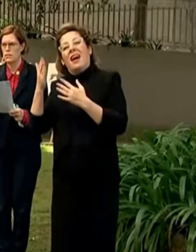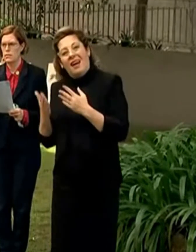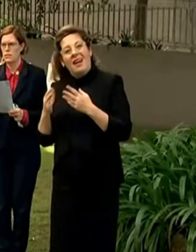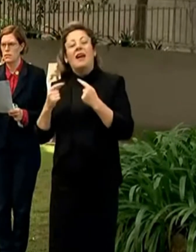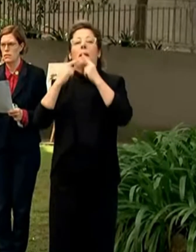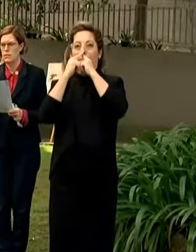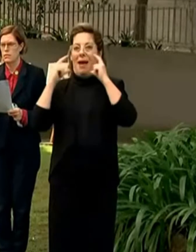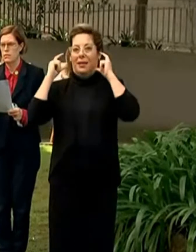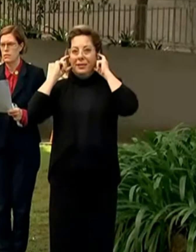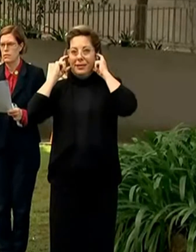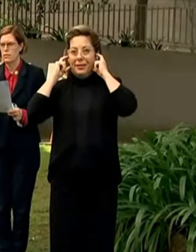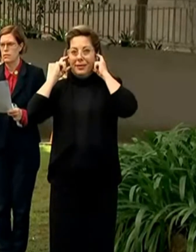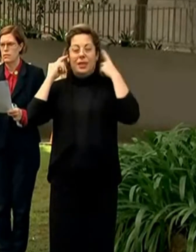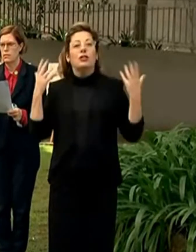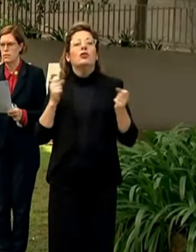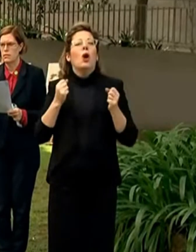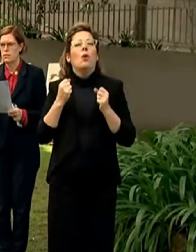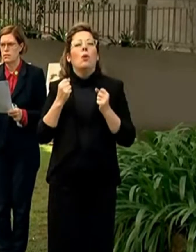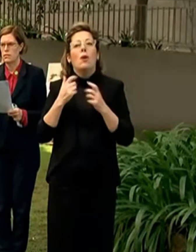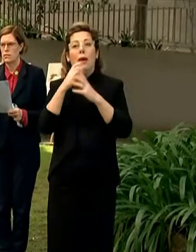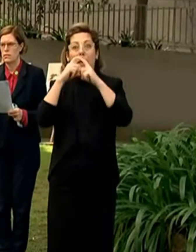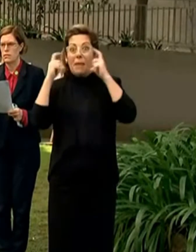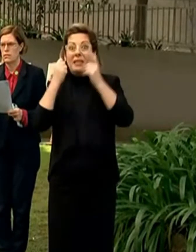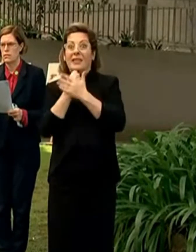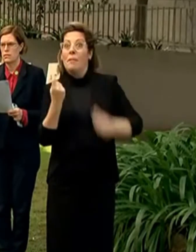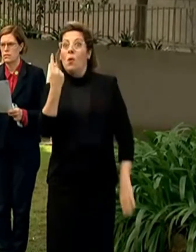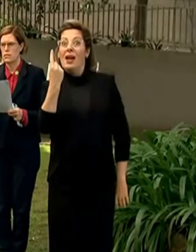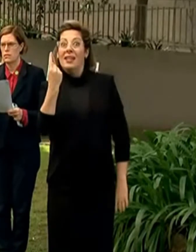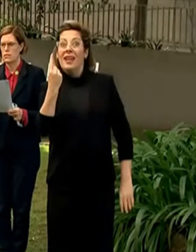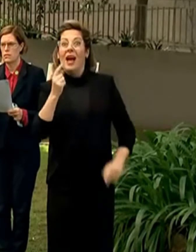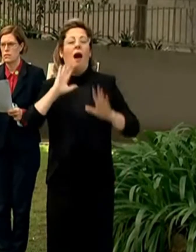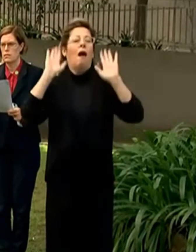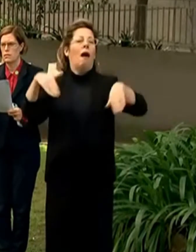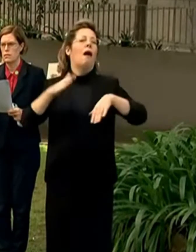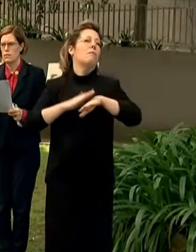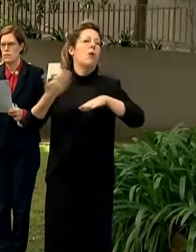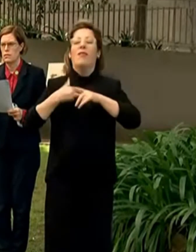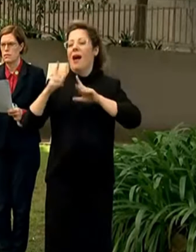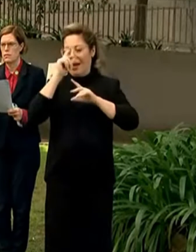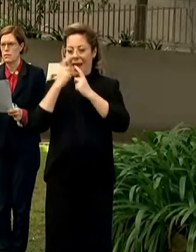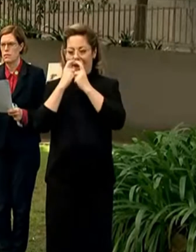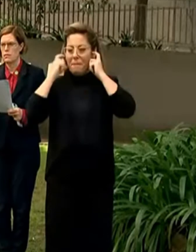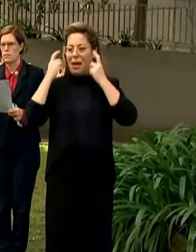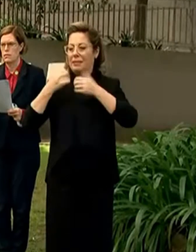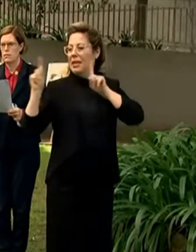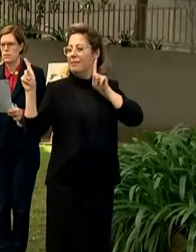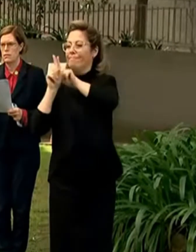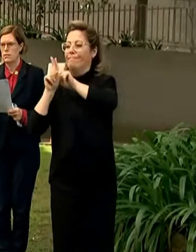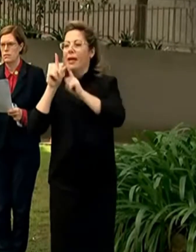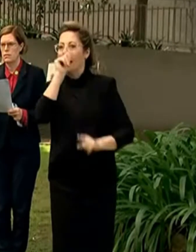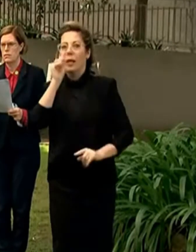the next line of defence. It shouldn't replace any of those other things. You have to be just as careful. but a mask is that fourth line of